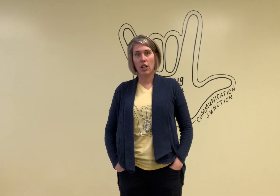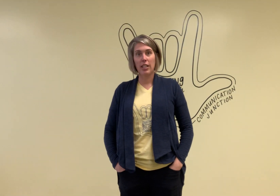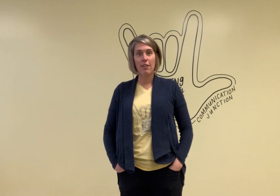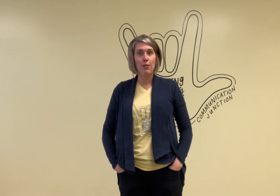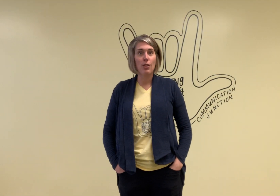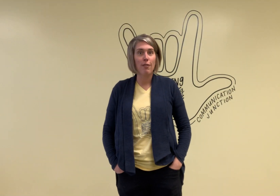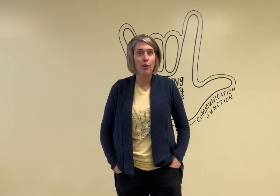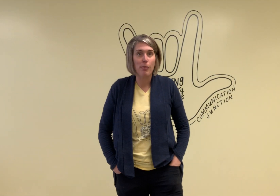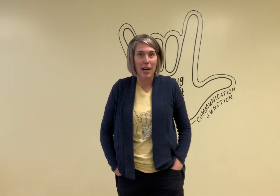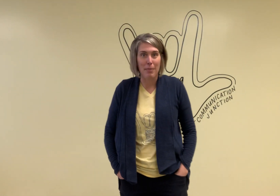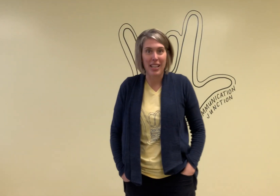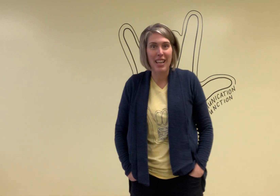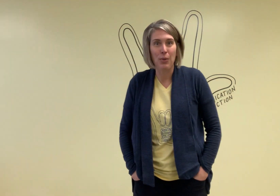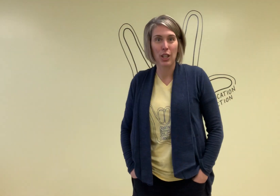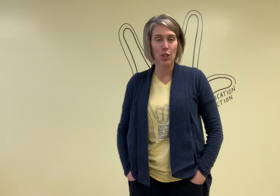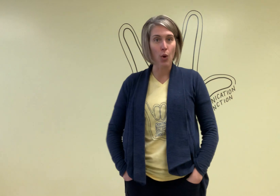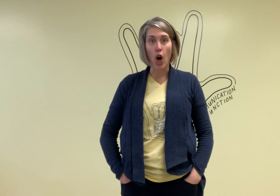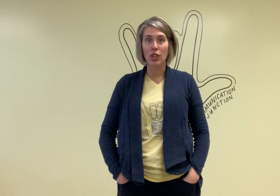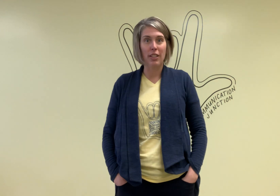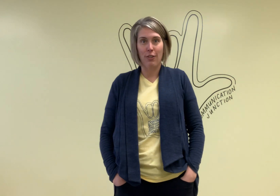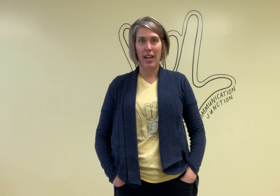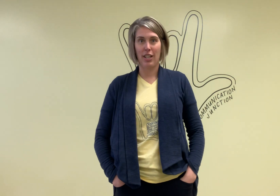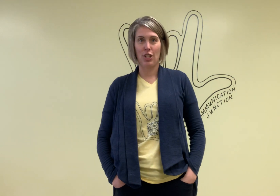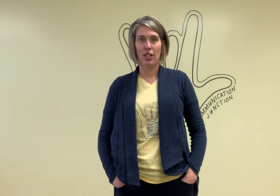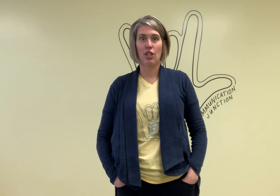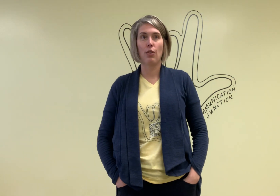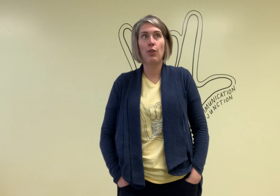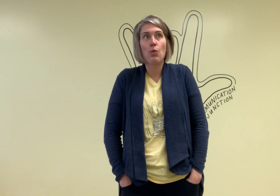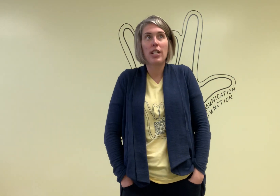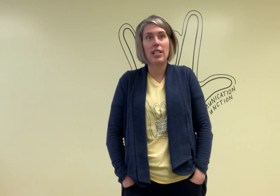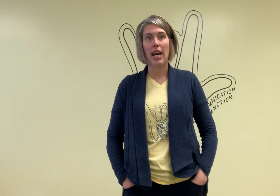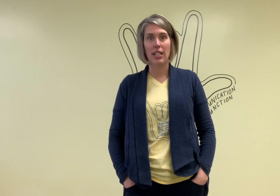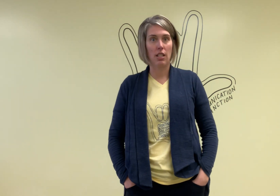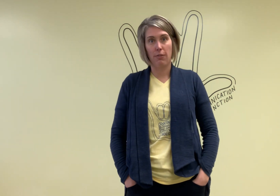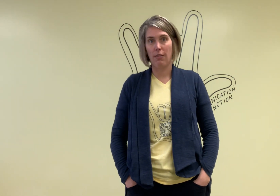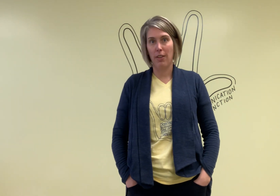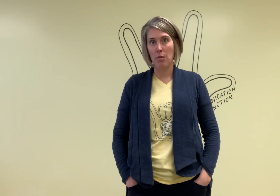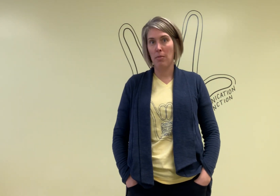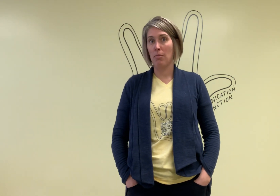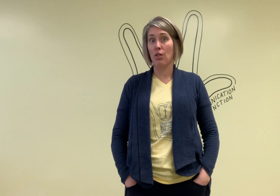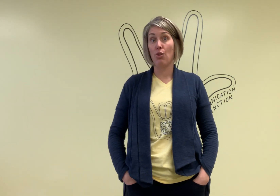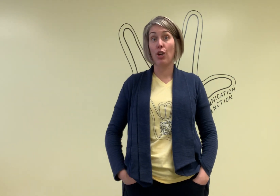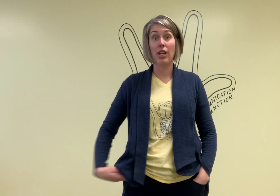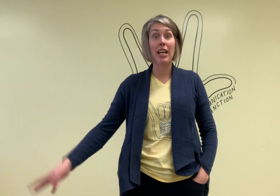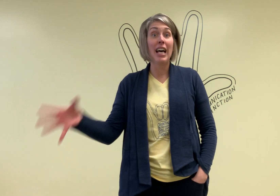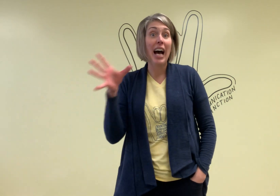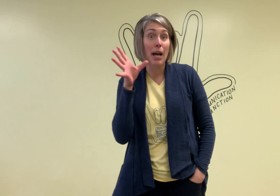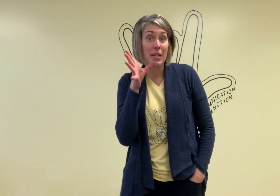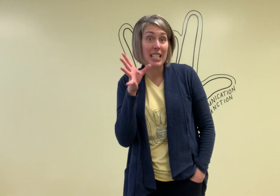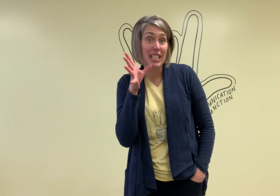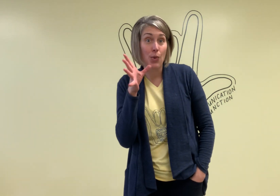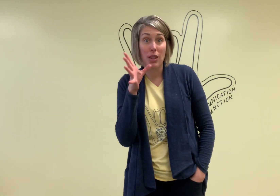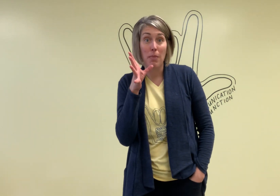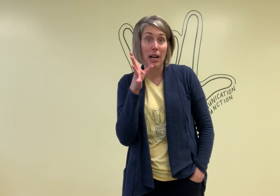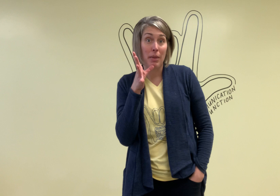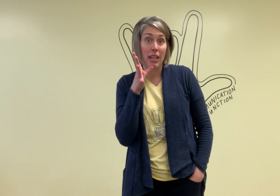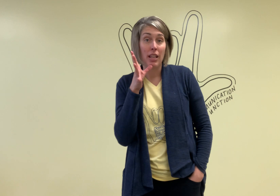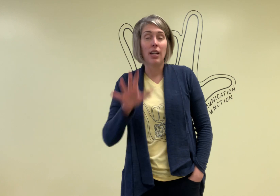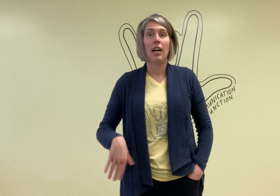If You Love Your Mommy, and we're gonna do all different actions. So if you wanted to add a different family member, you could. I'm gonna stick with mommy,